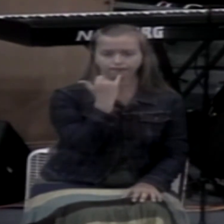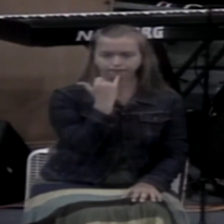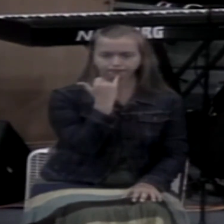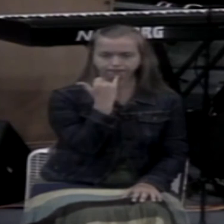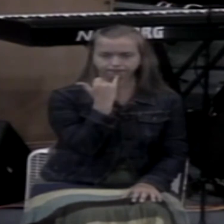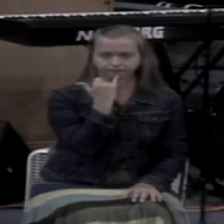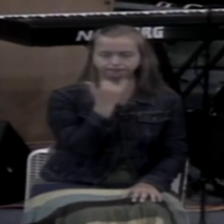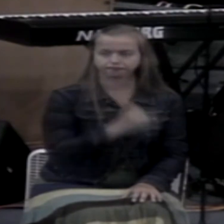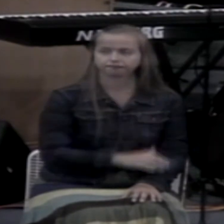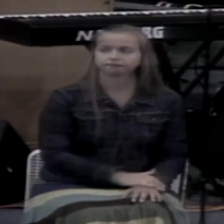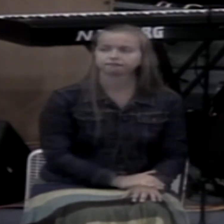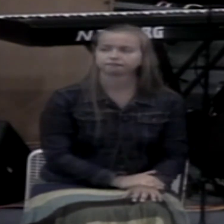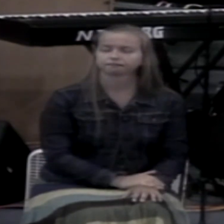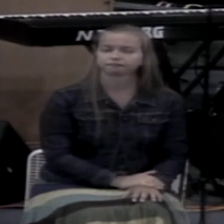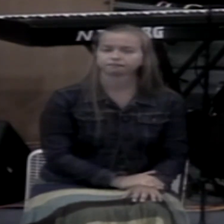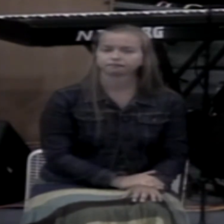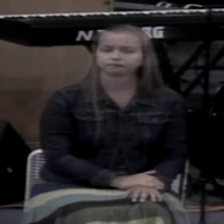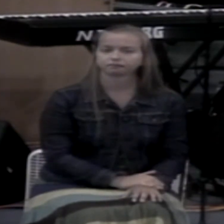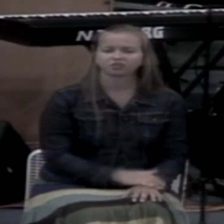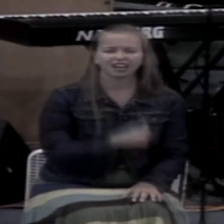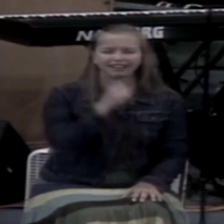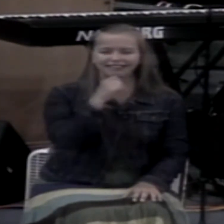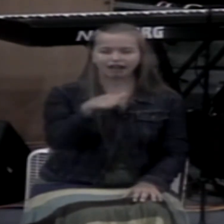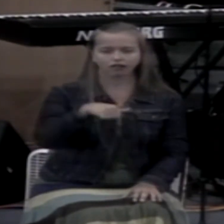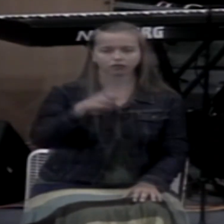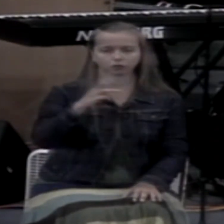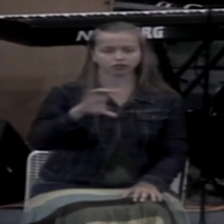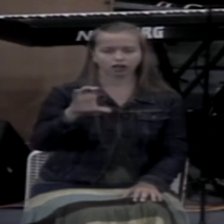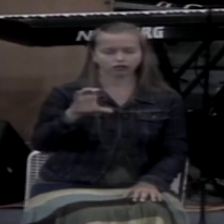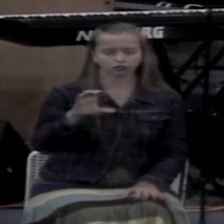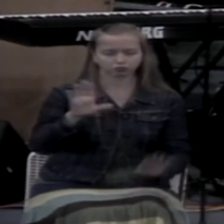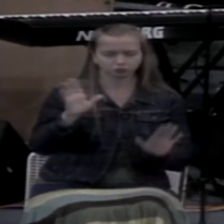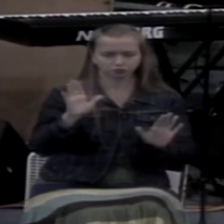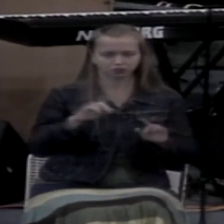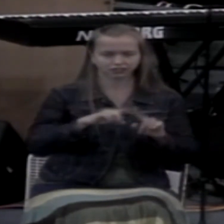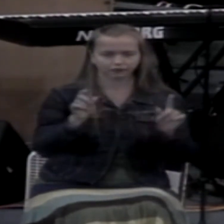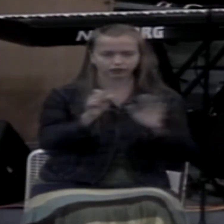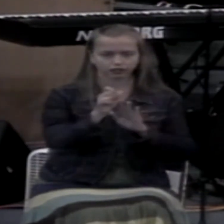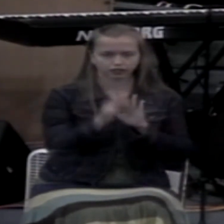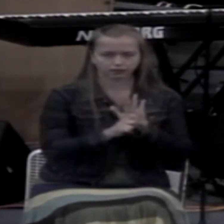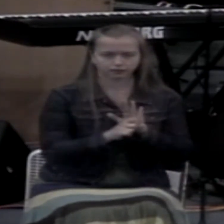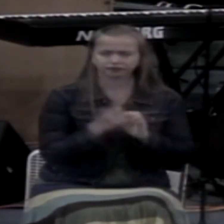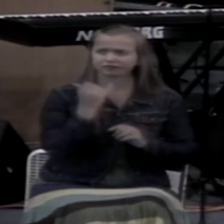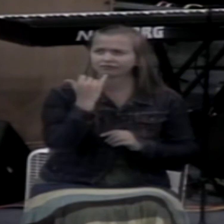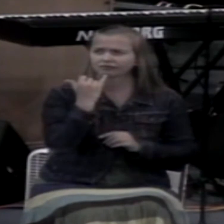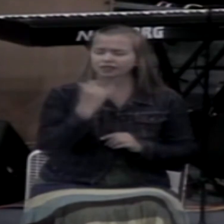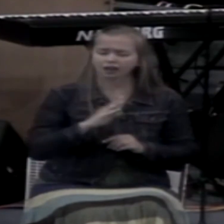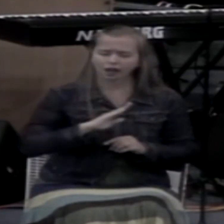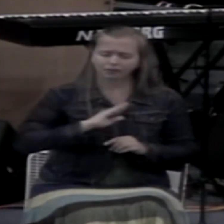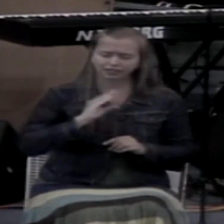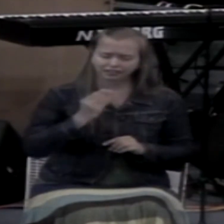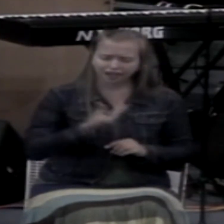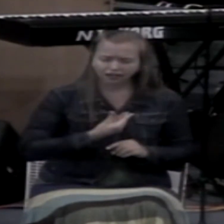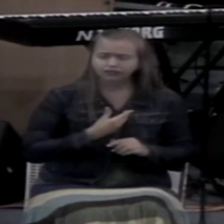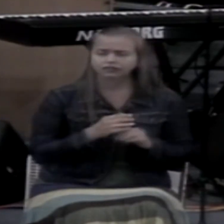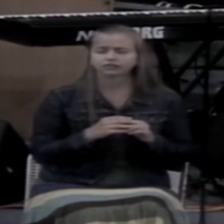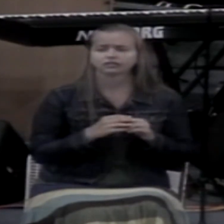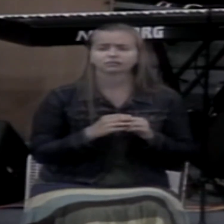I don't know. He said, I don't know if I should even continue as pastor. And I said, what? He says, I don't like what's happening in the White